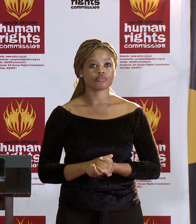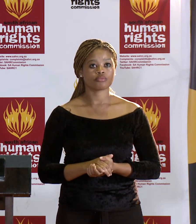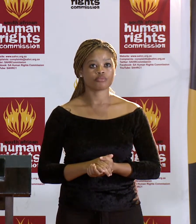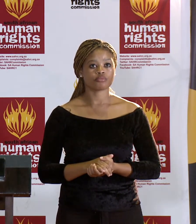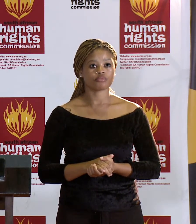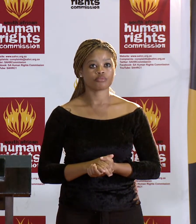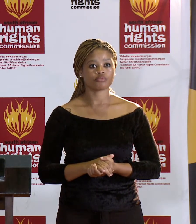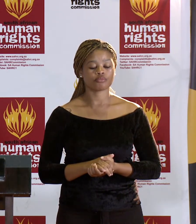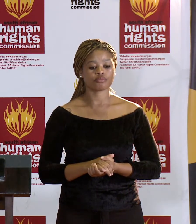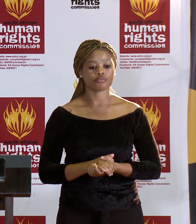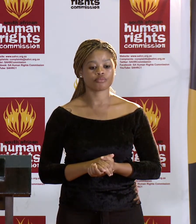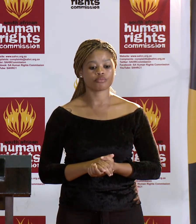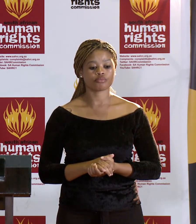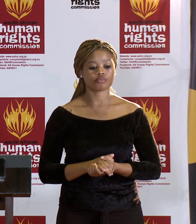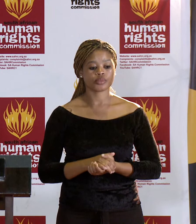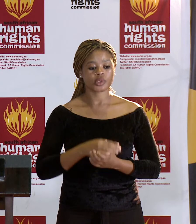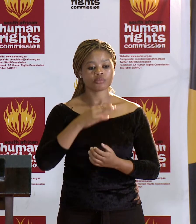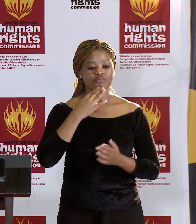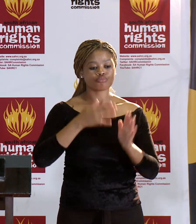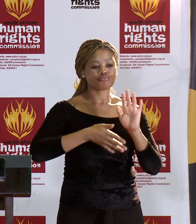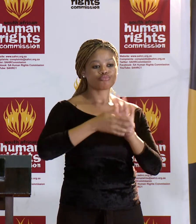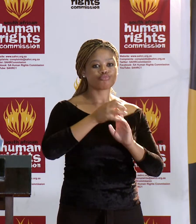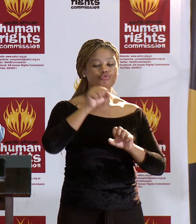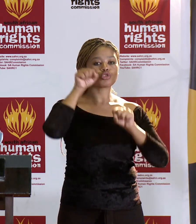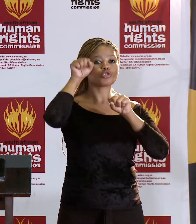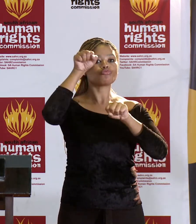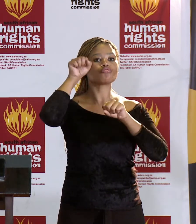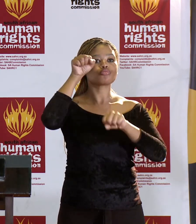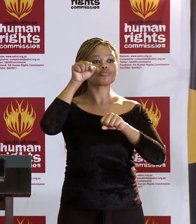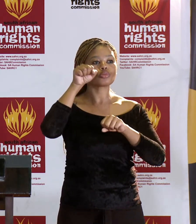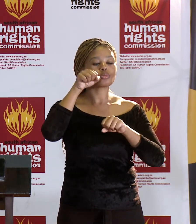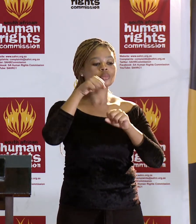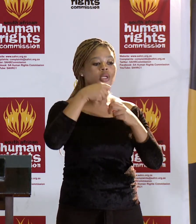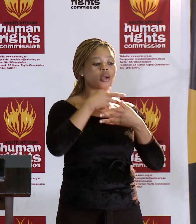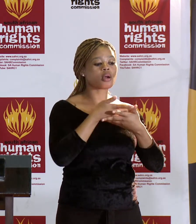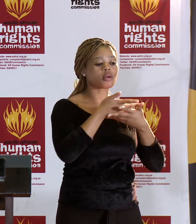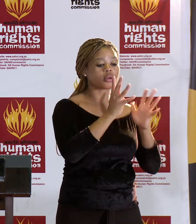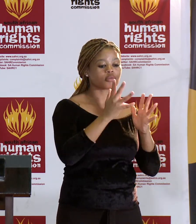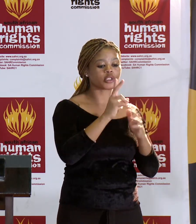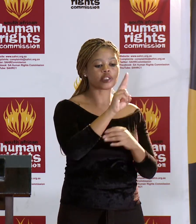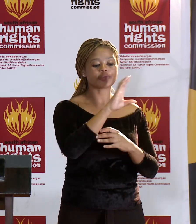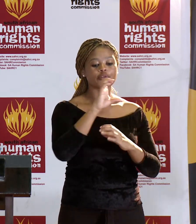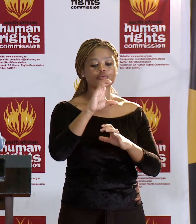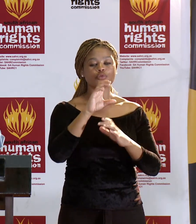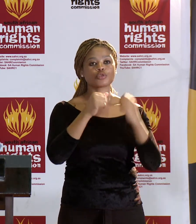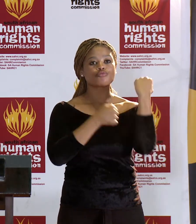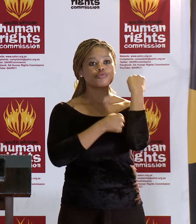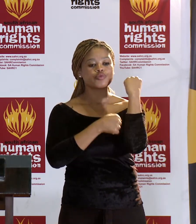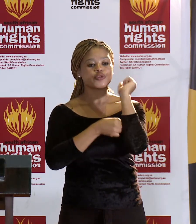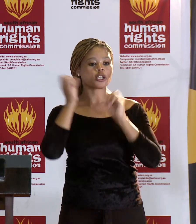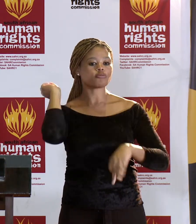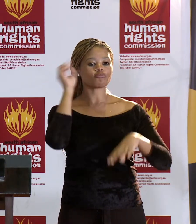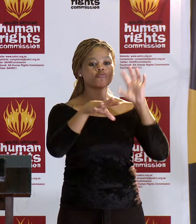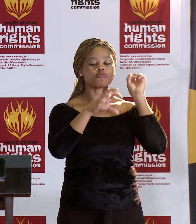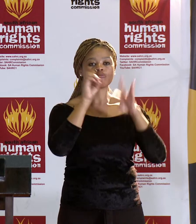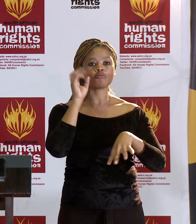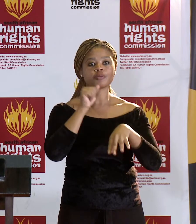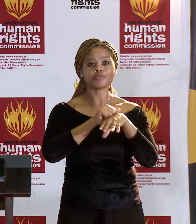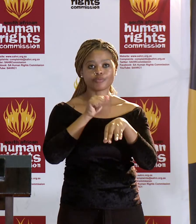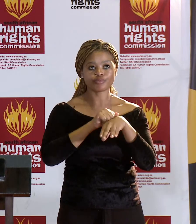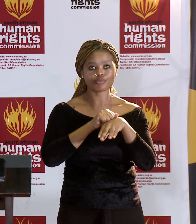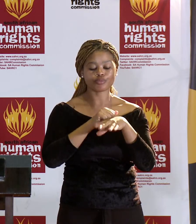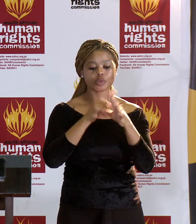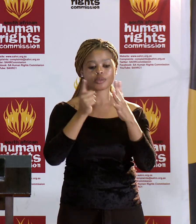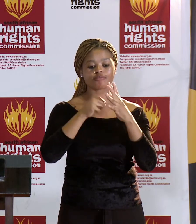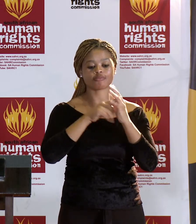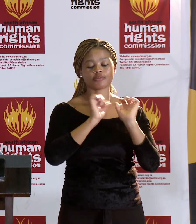Then instead of going to toy outside Vice Chancellor's office, throwing stones at his